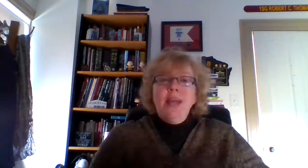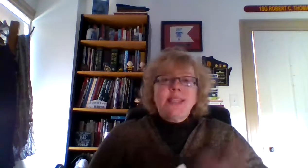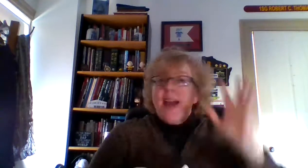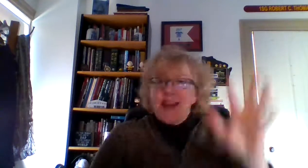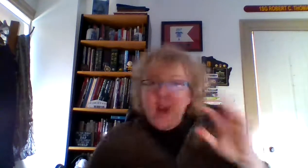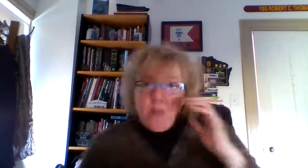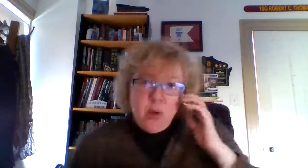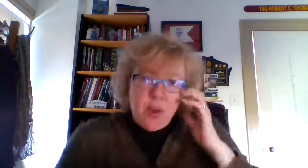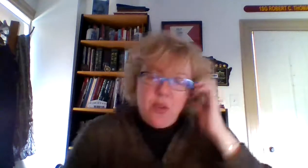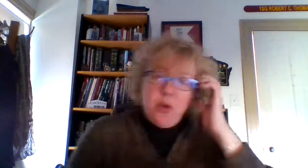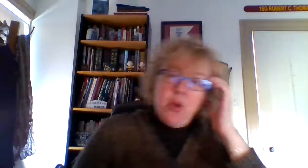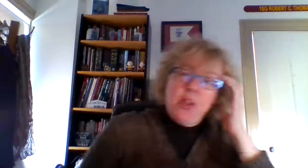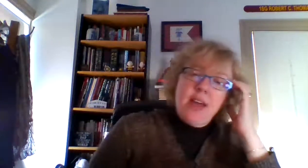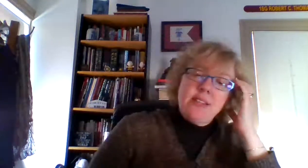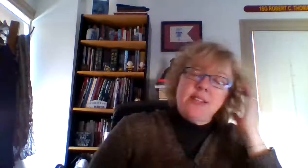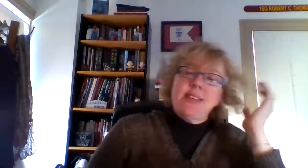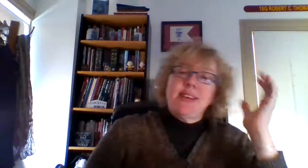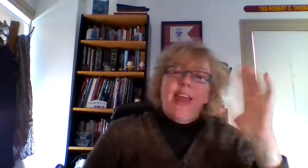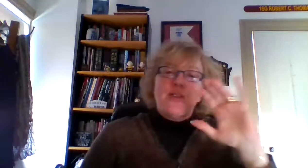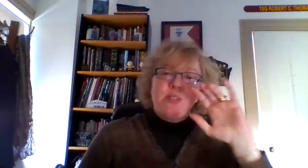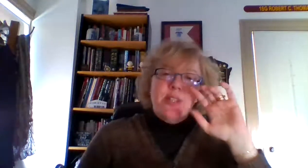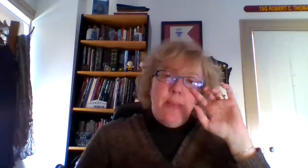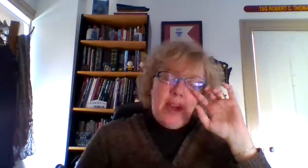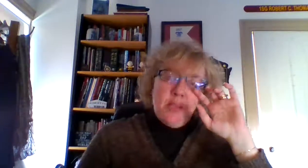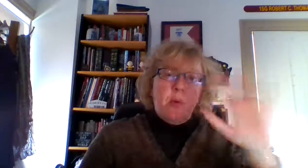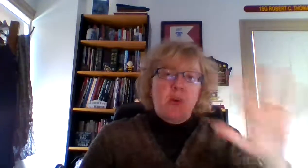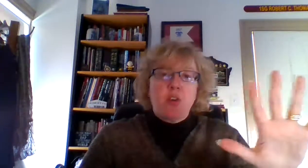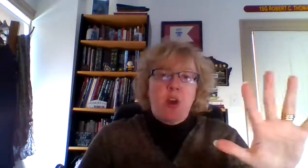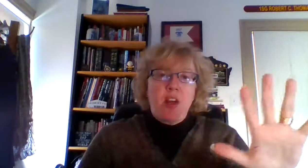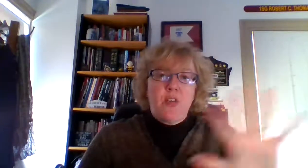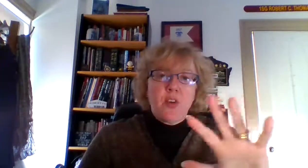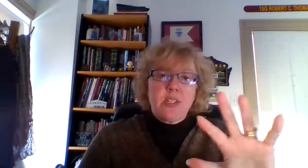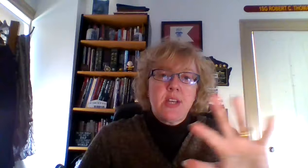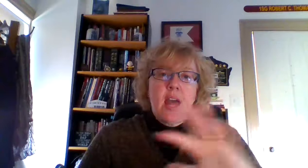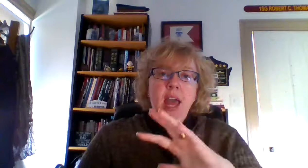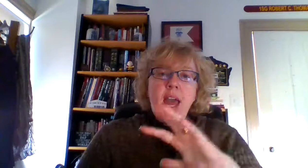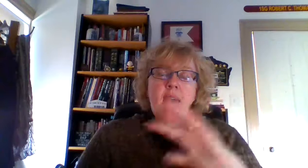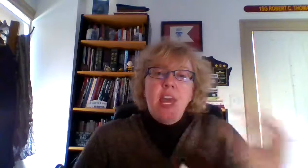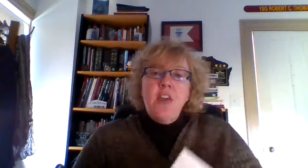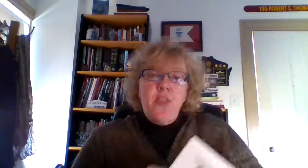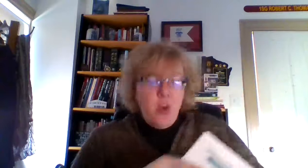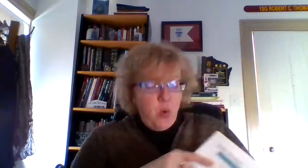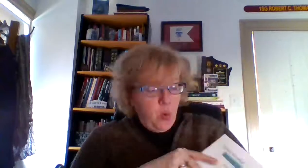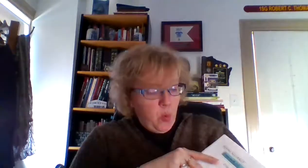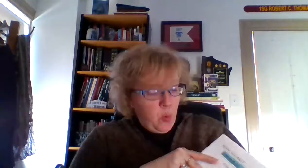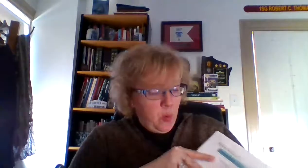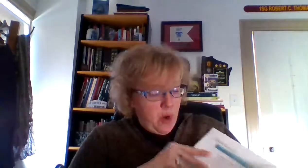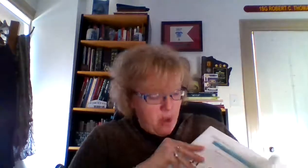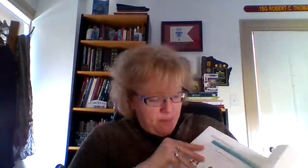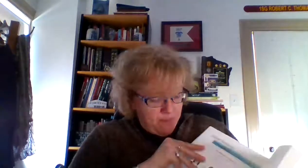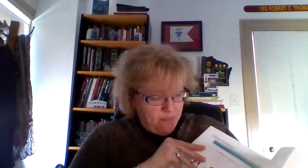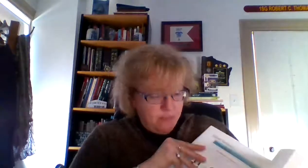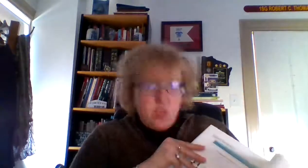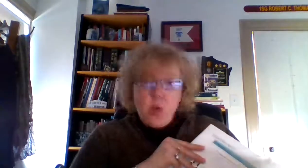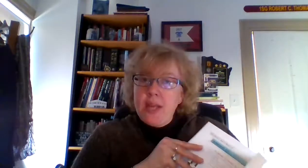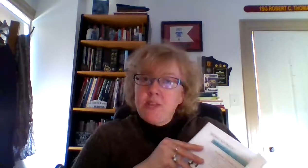It's not going to help you if you utilize the answers in the back of the book without trying first. If you do it,